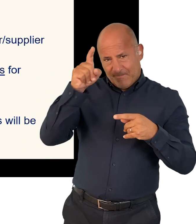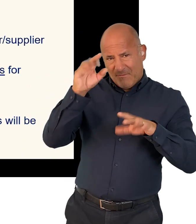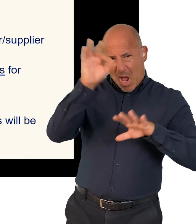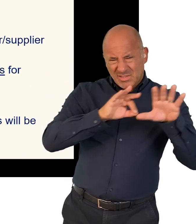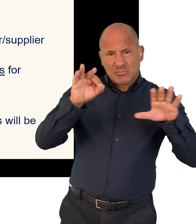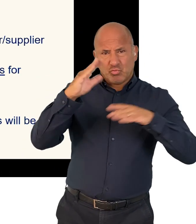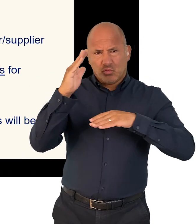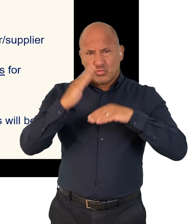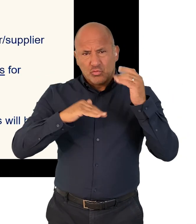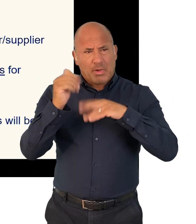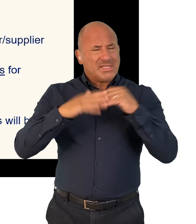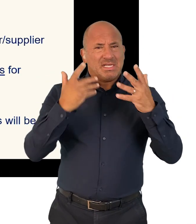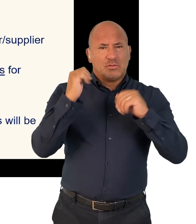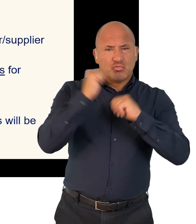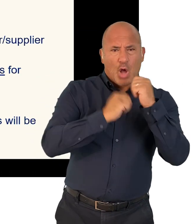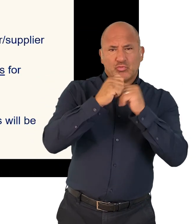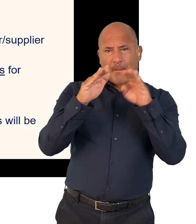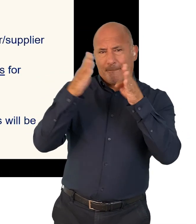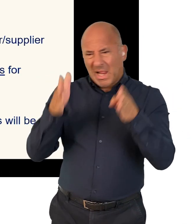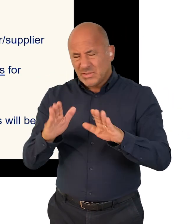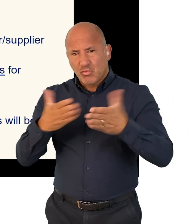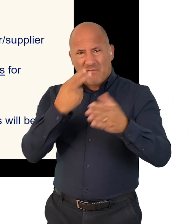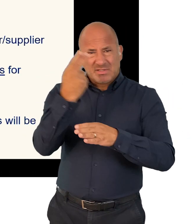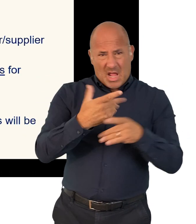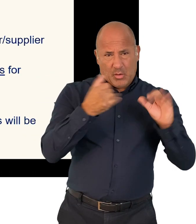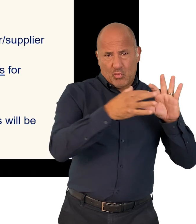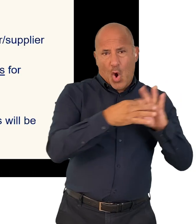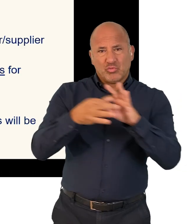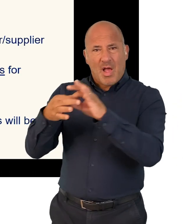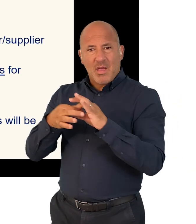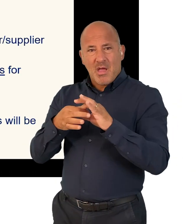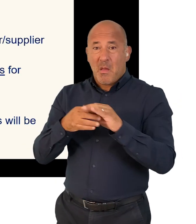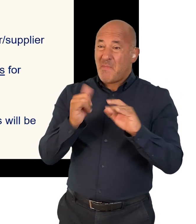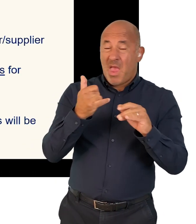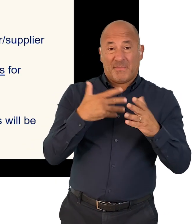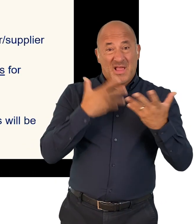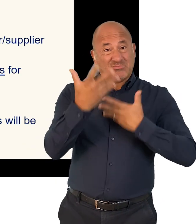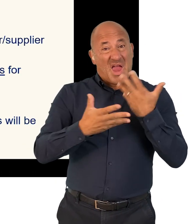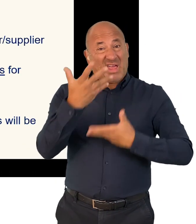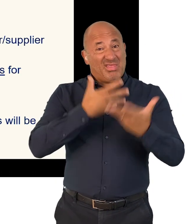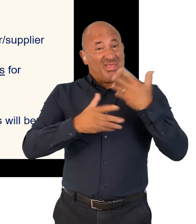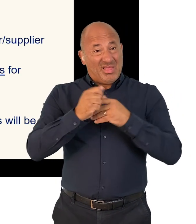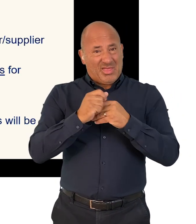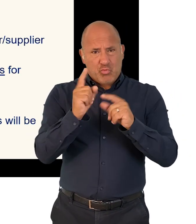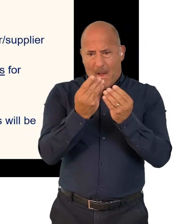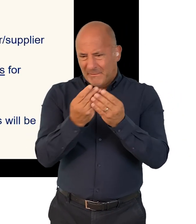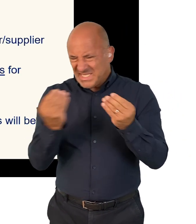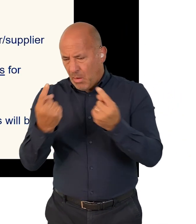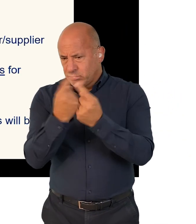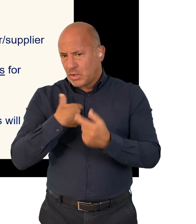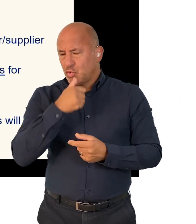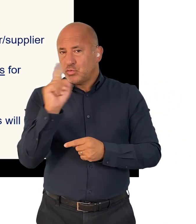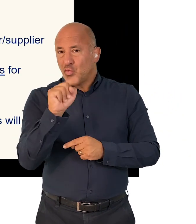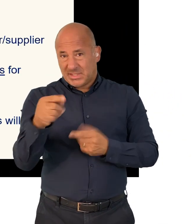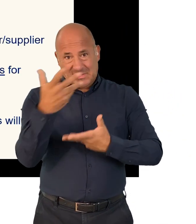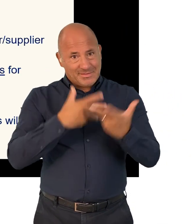coordinated proposals for architectural, structural, and building services designs. If relevant, specify key materials